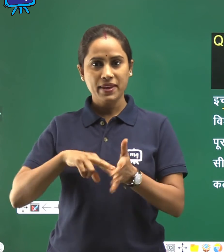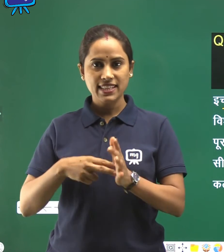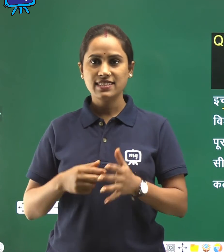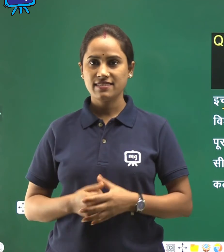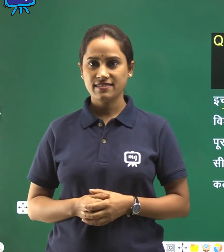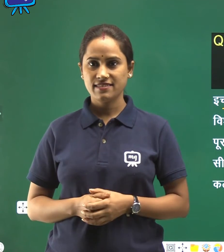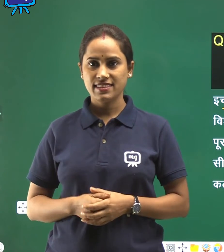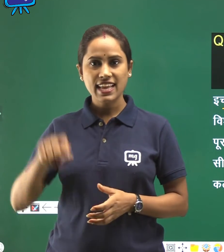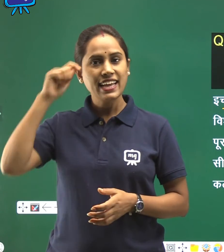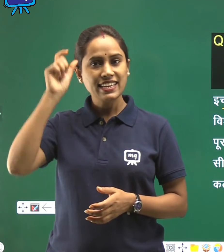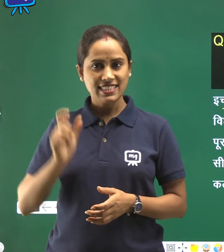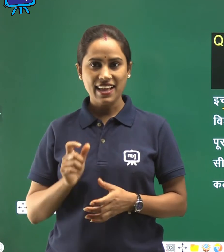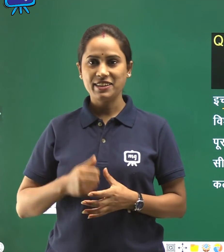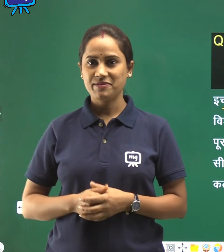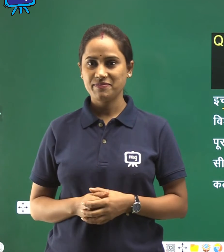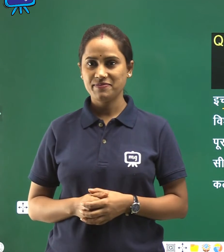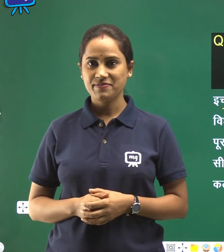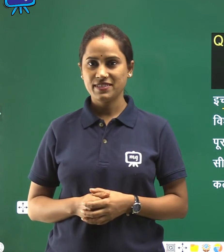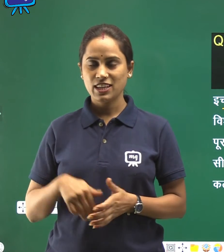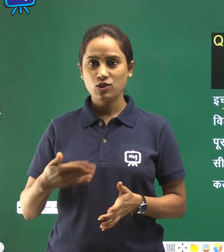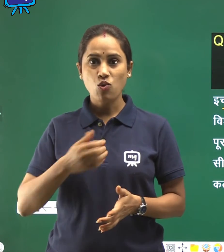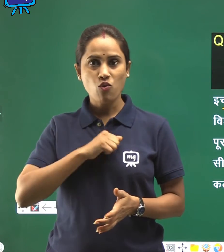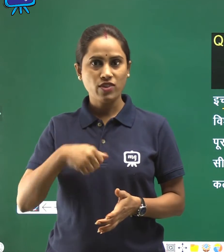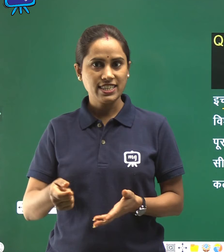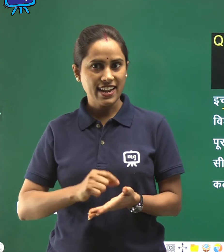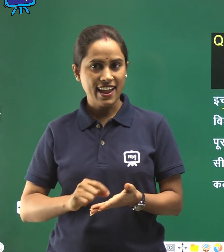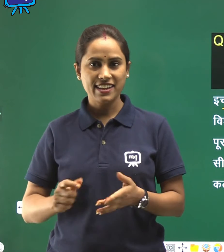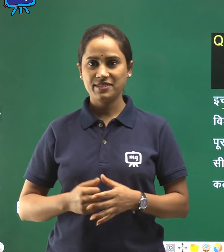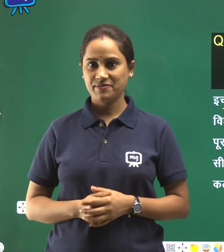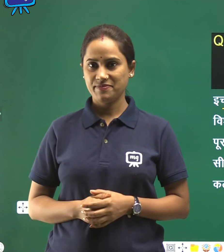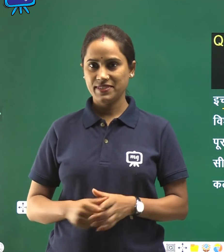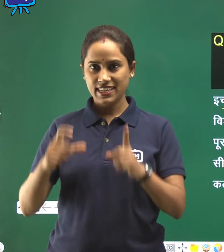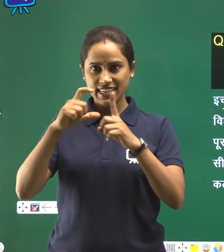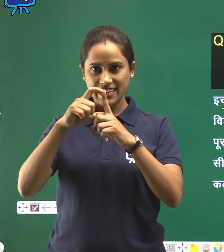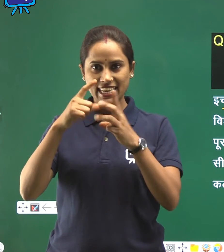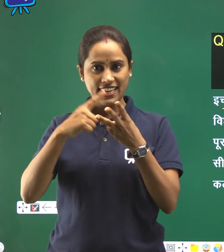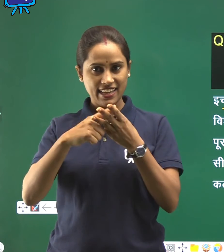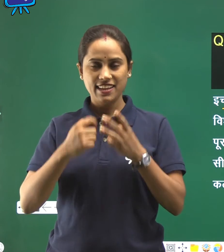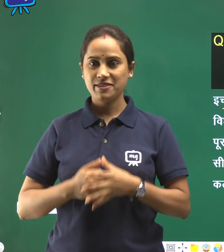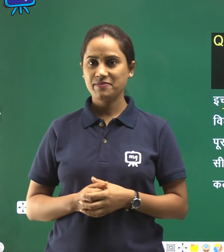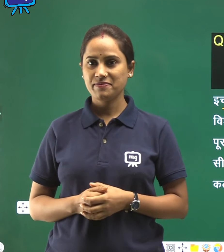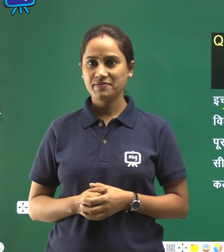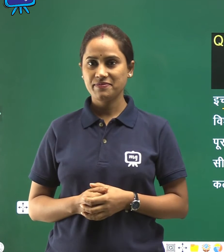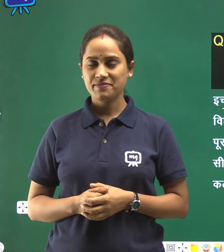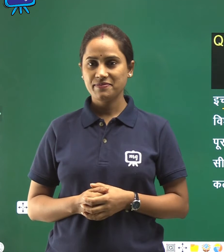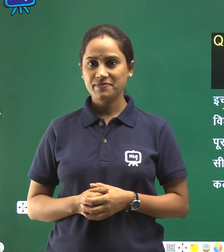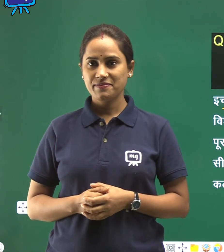means desire. So we shall write DESIRE.